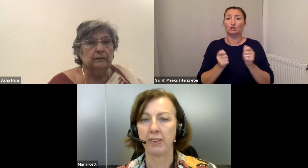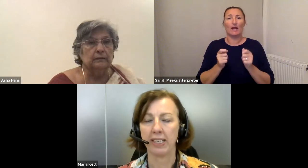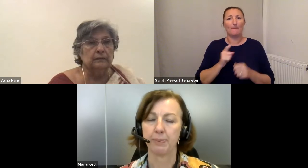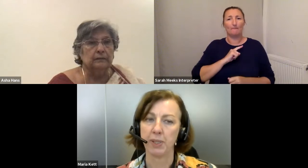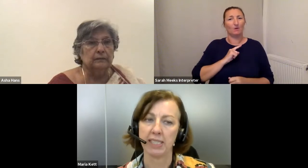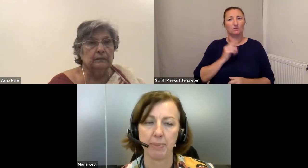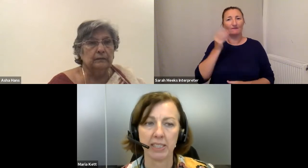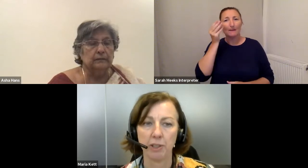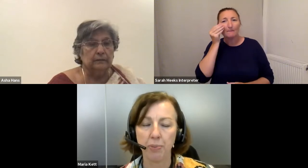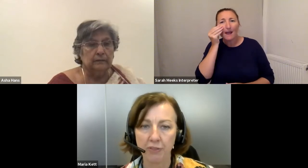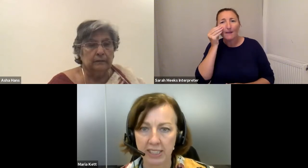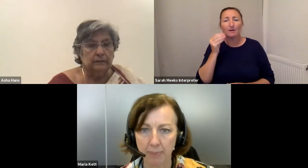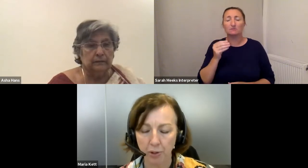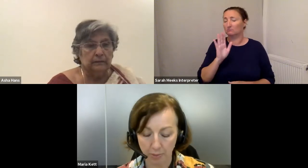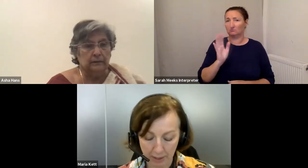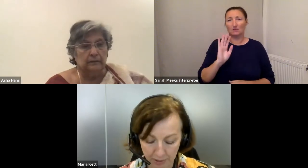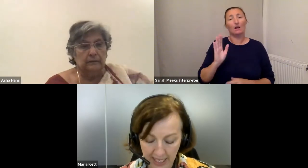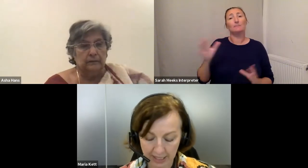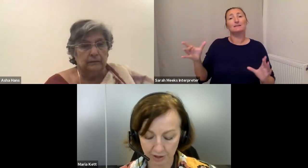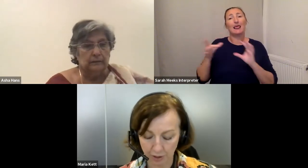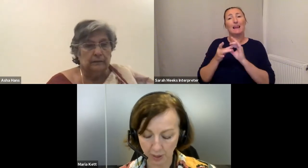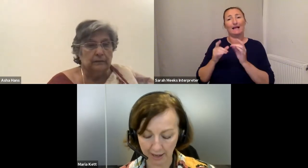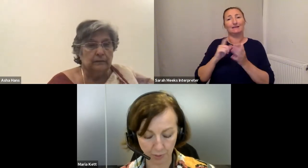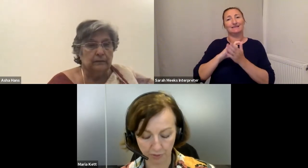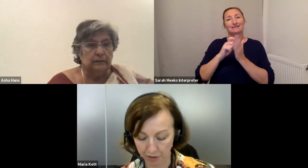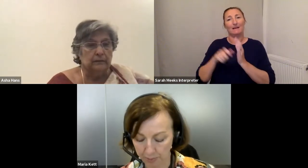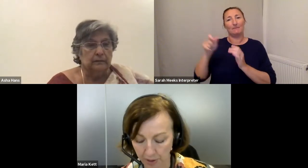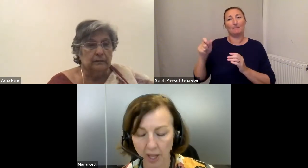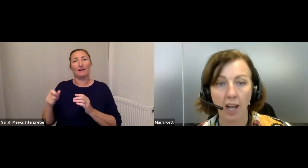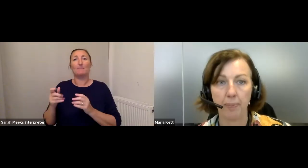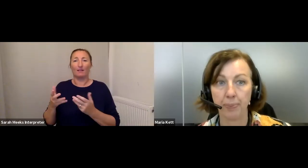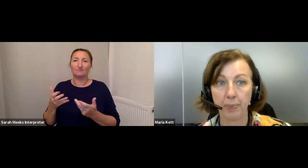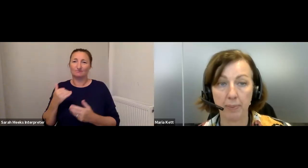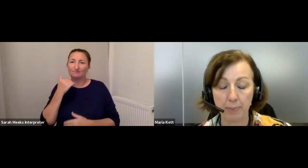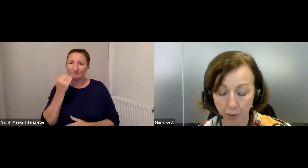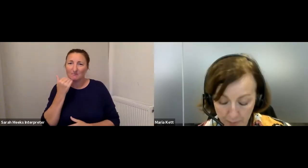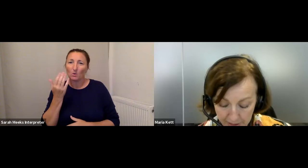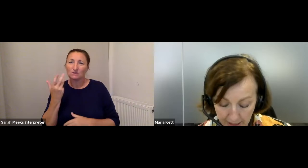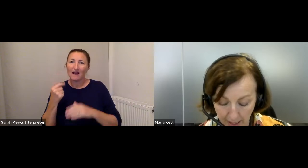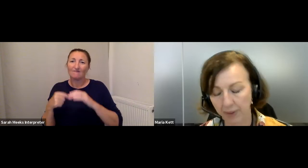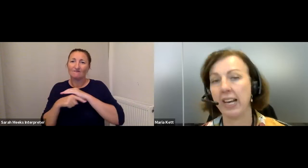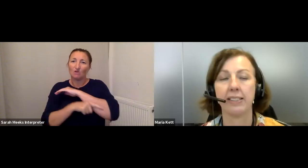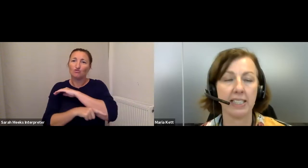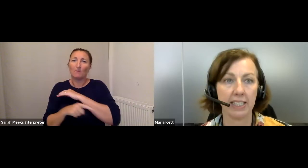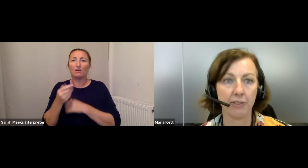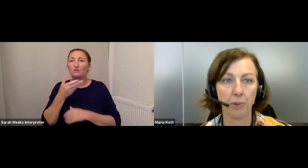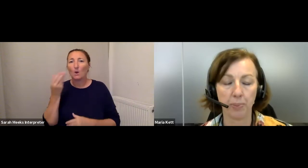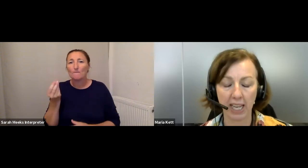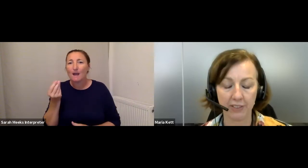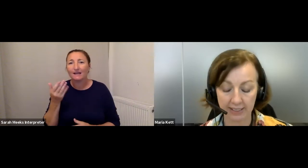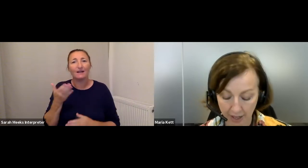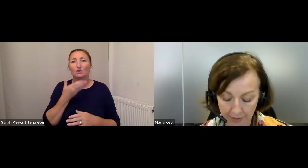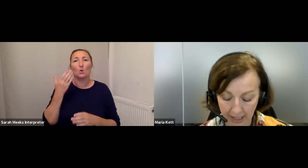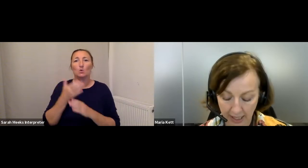we know about the links between disability and poverty. Poorer people tend to have more vulnerable employment, and they tend to live in